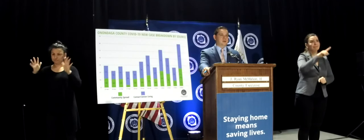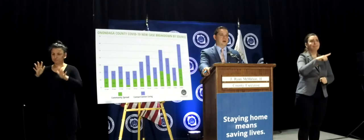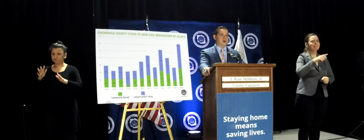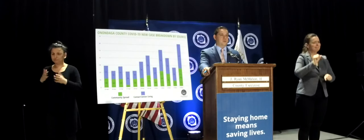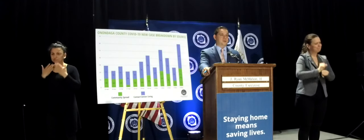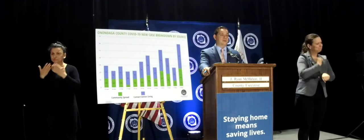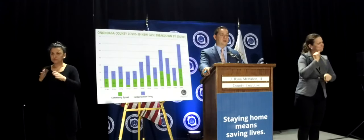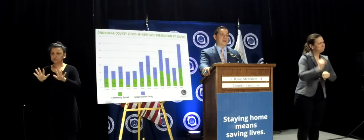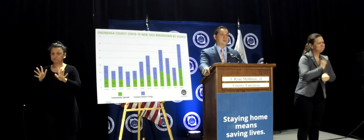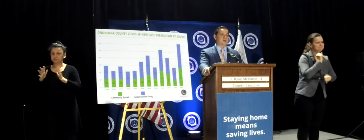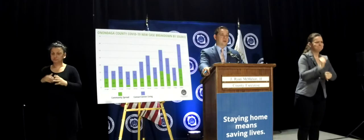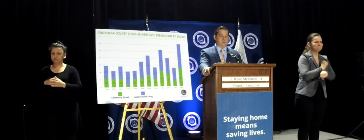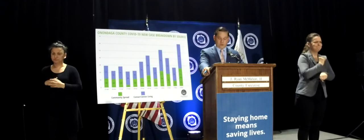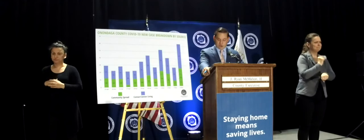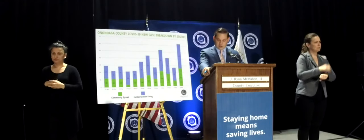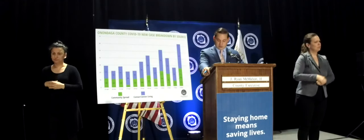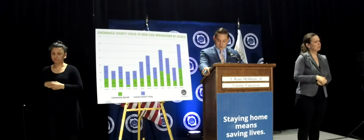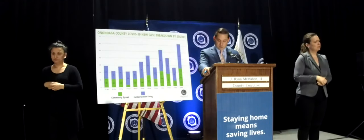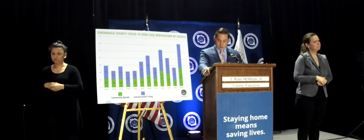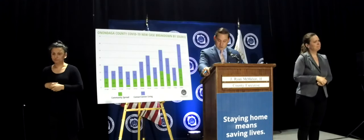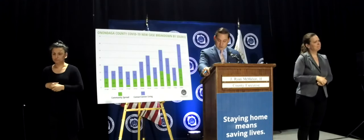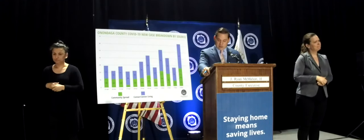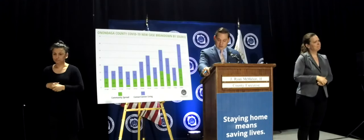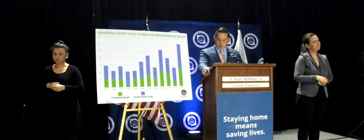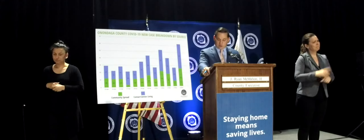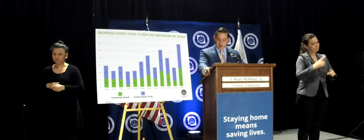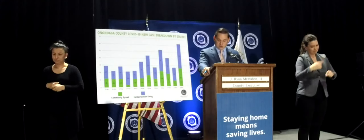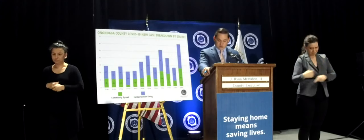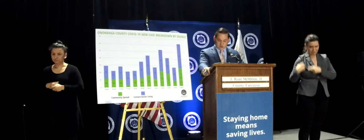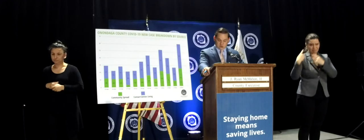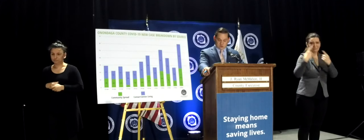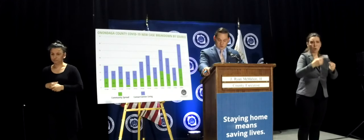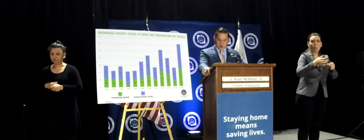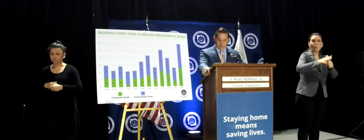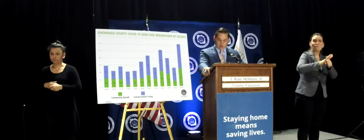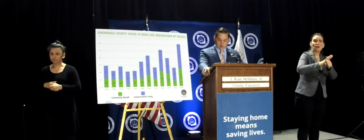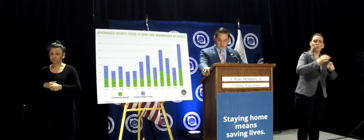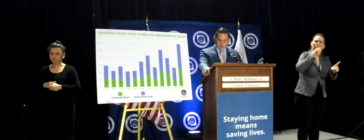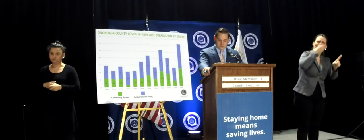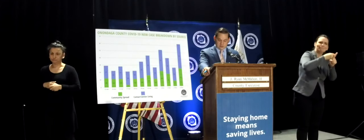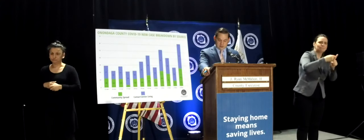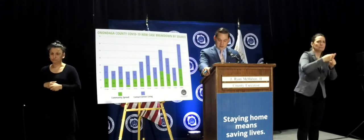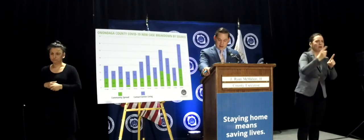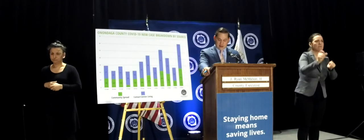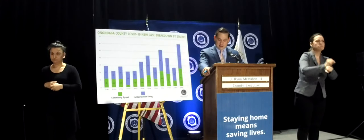certainly will never again be underappreciated. So again, congratulations to all of our